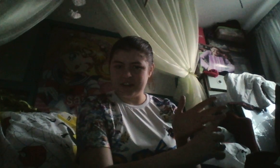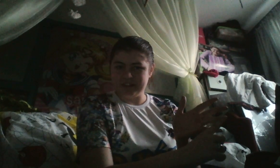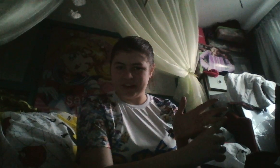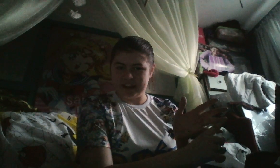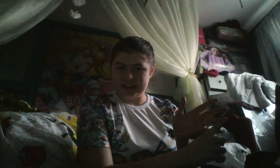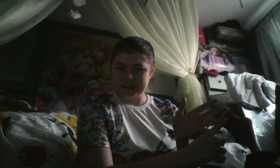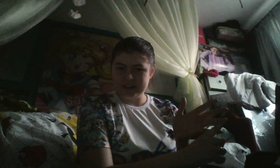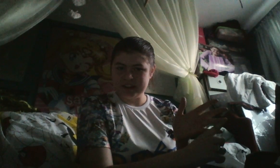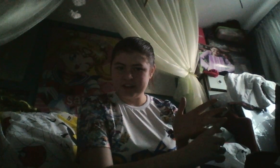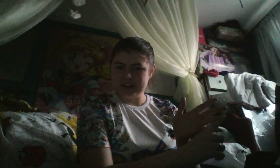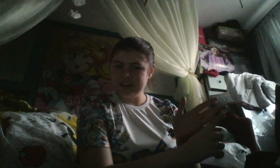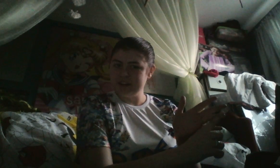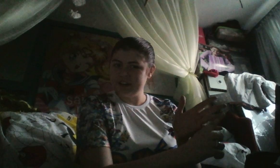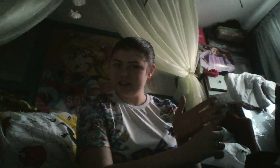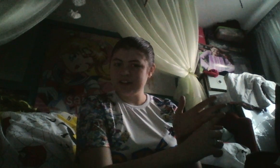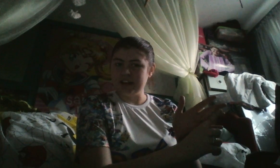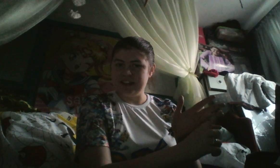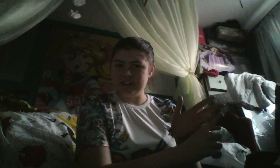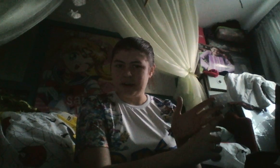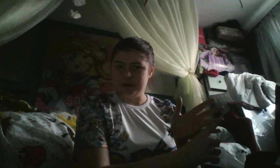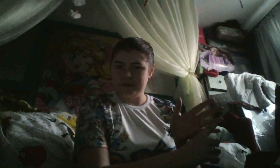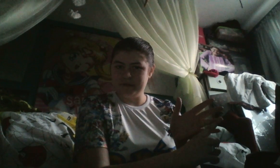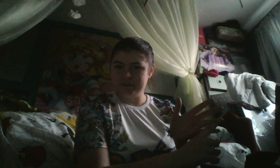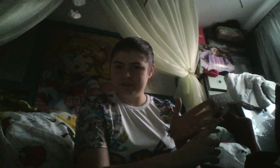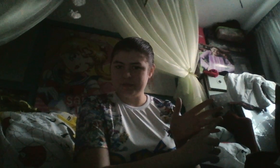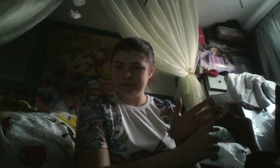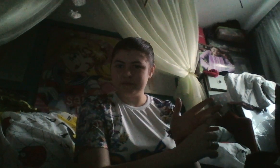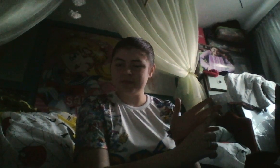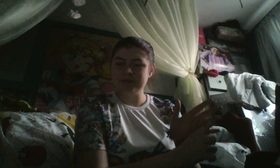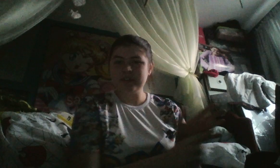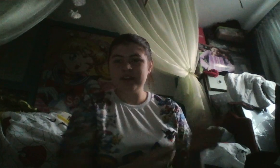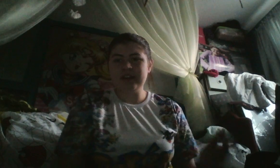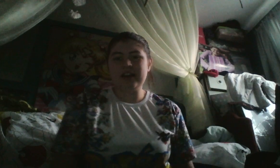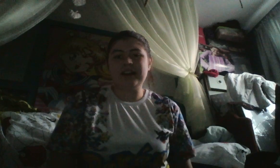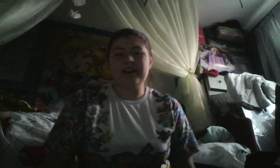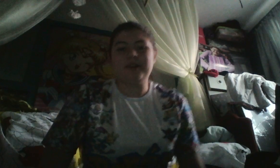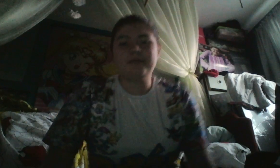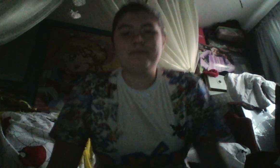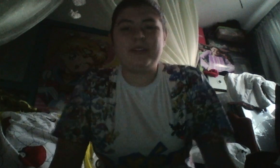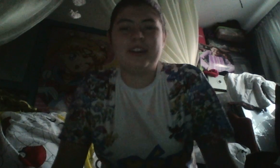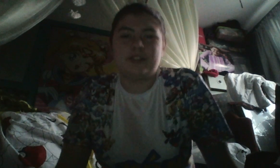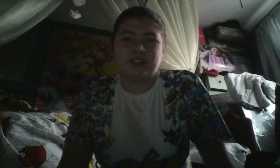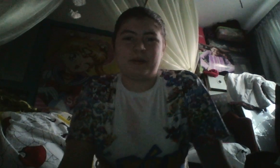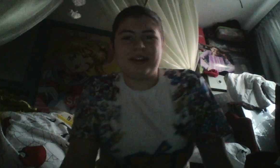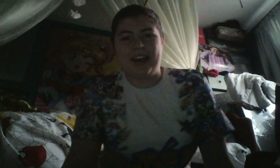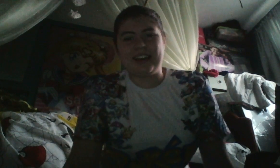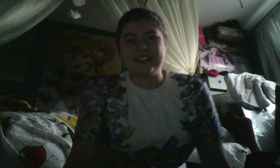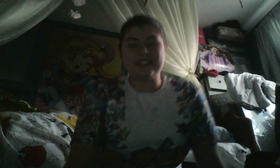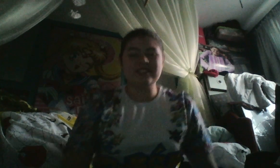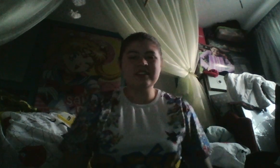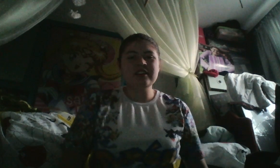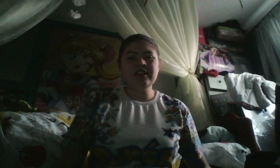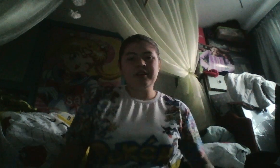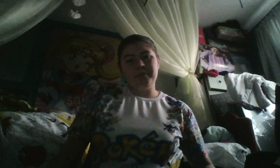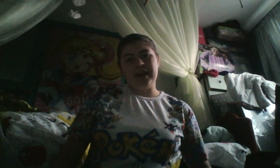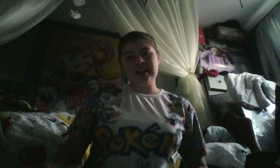ring finger. That is O. I know, We know which one's coming next. P